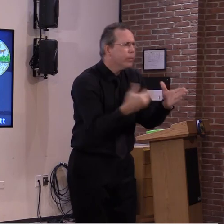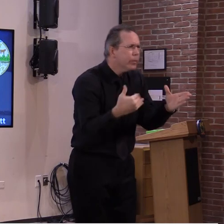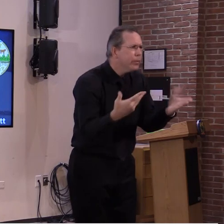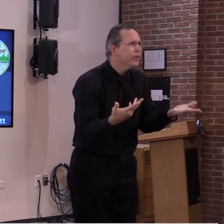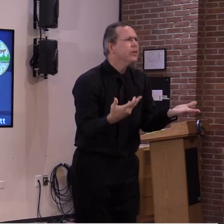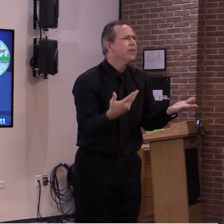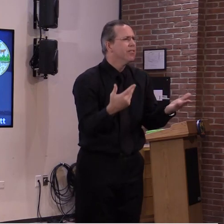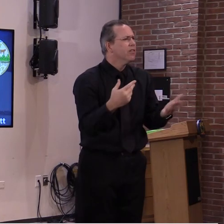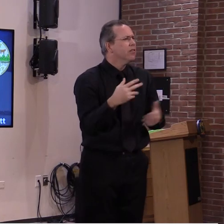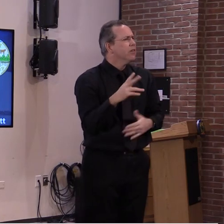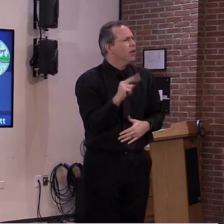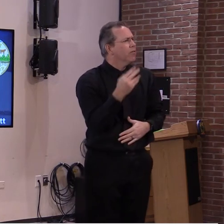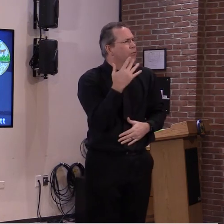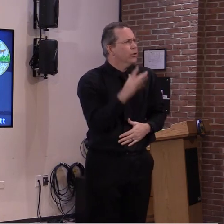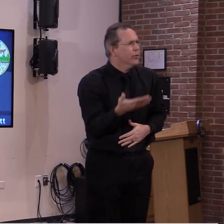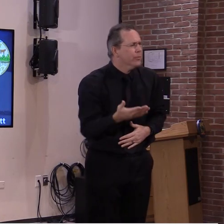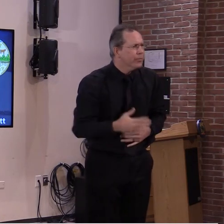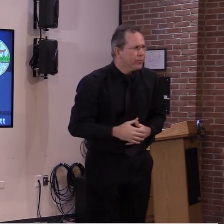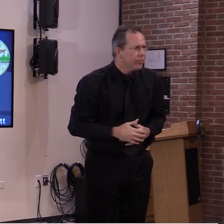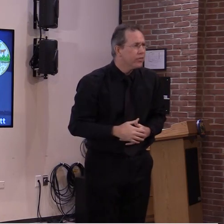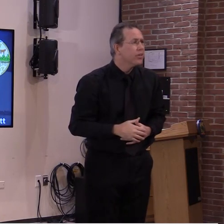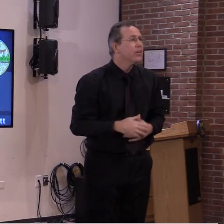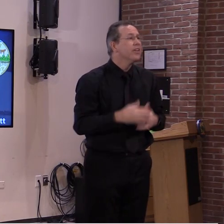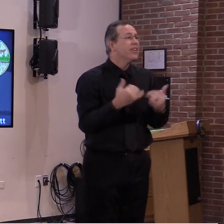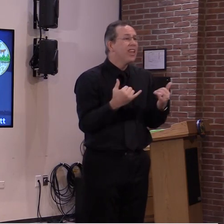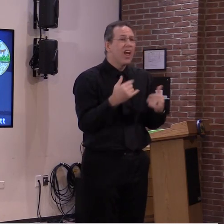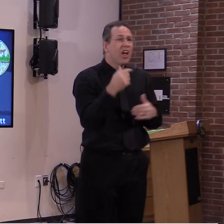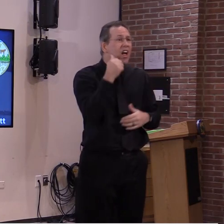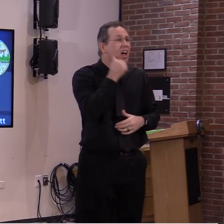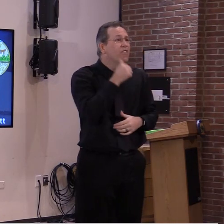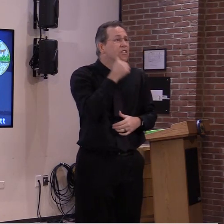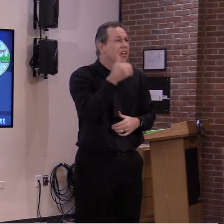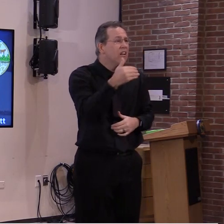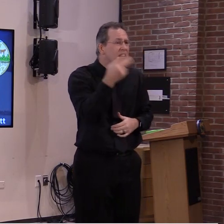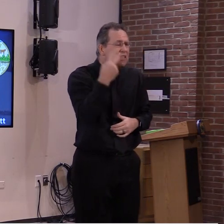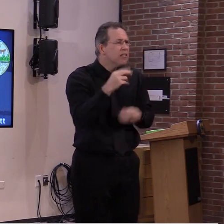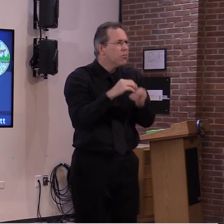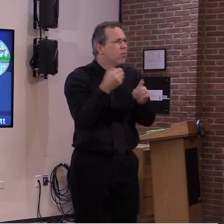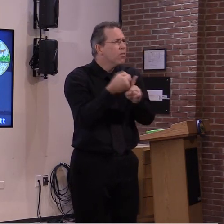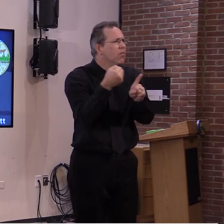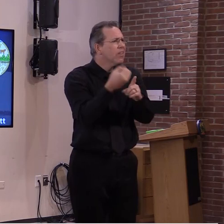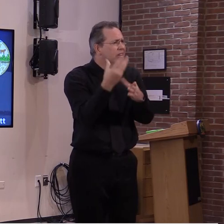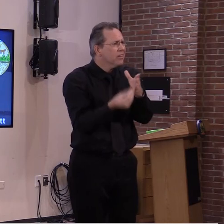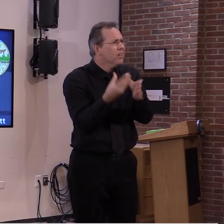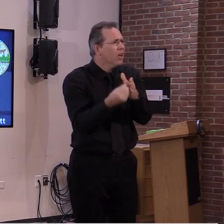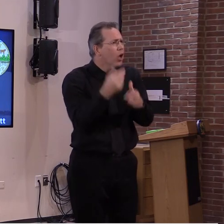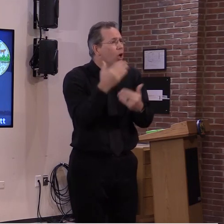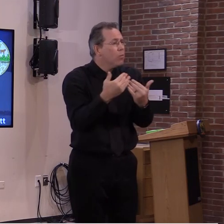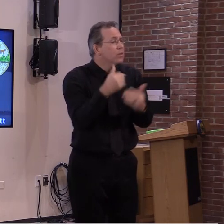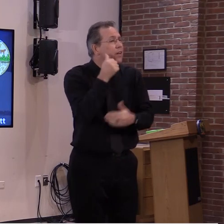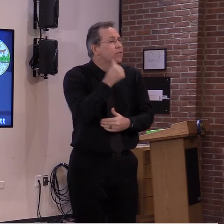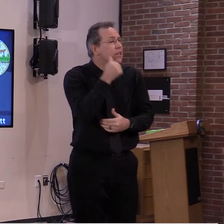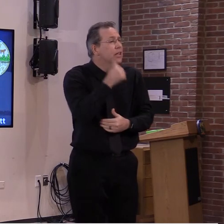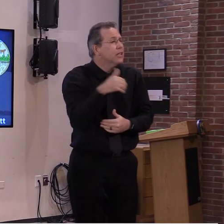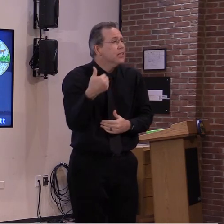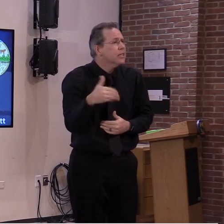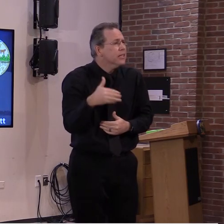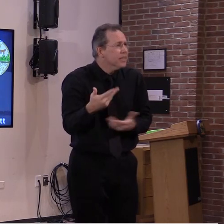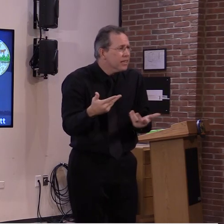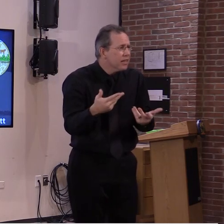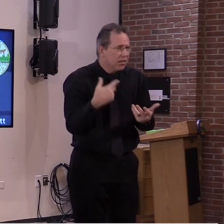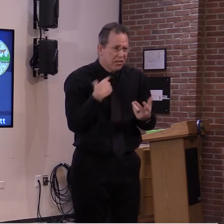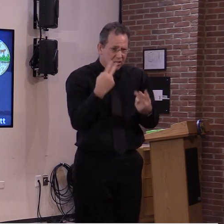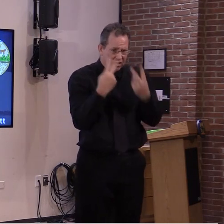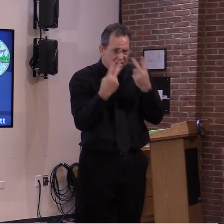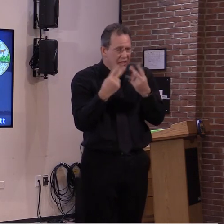day without someone dying because of this virus. So, as we prioritize the distribution of a very limited supply